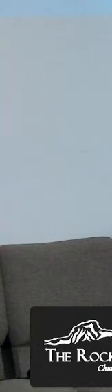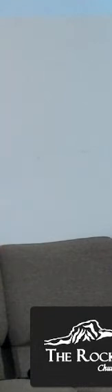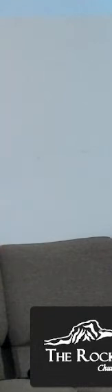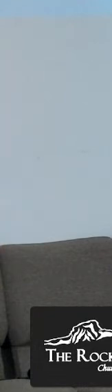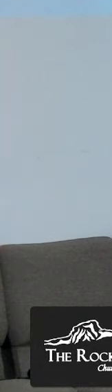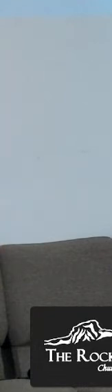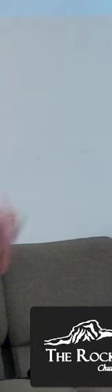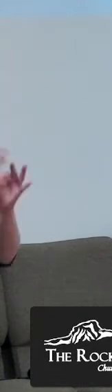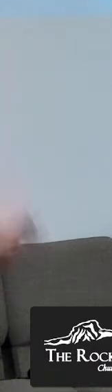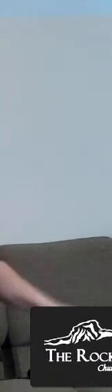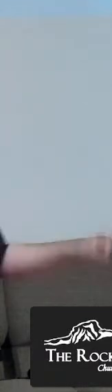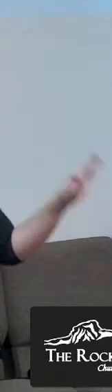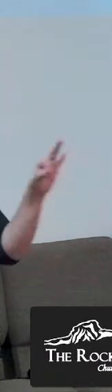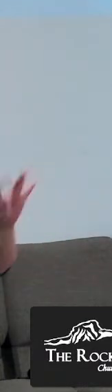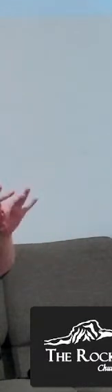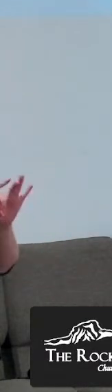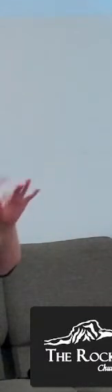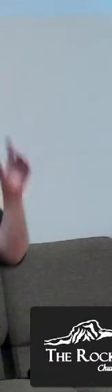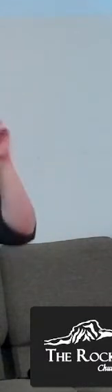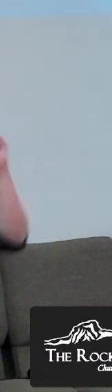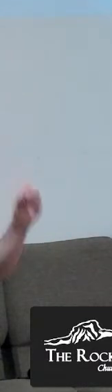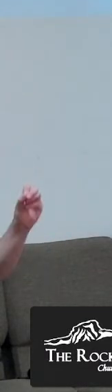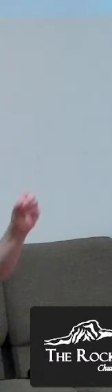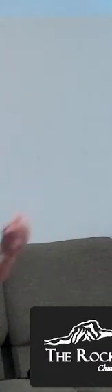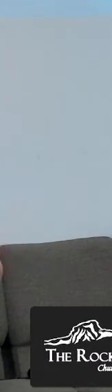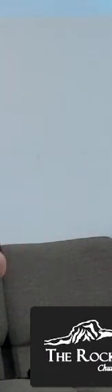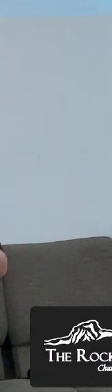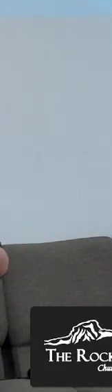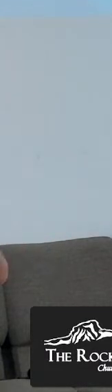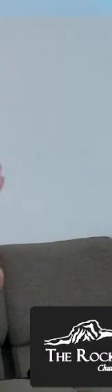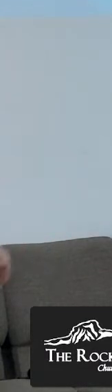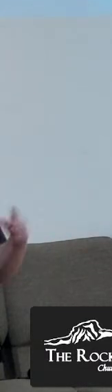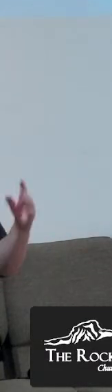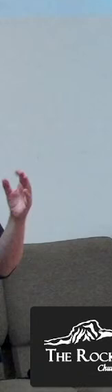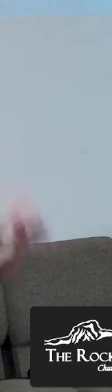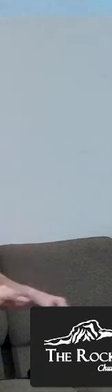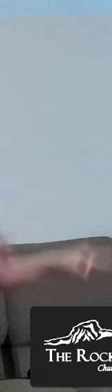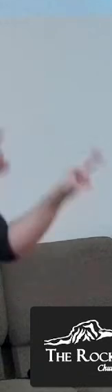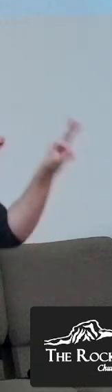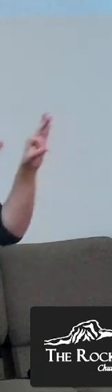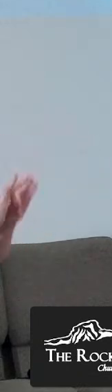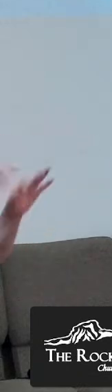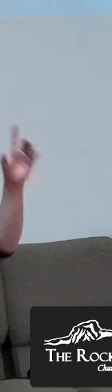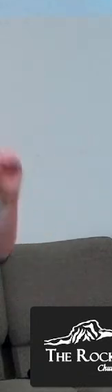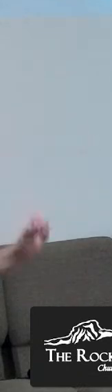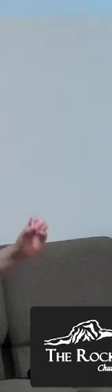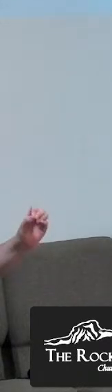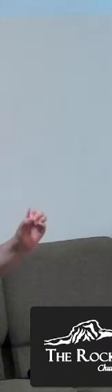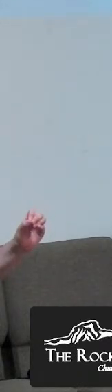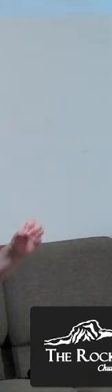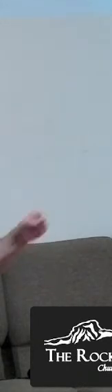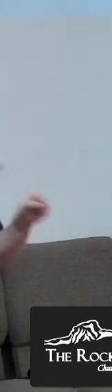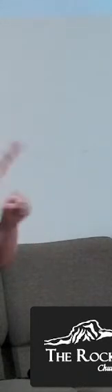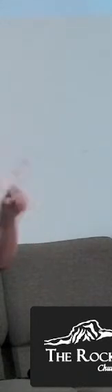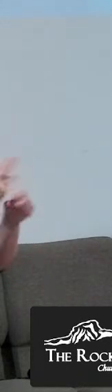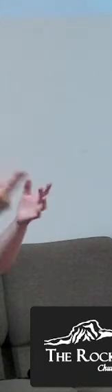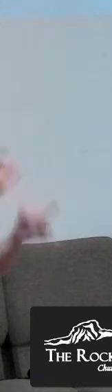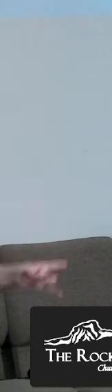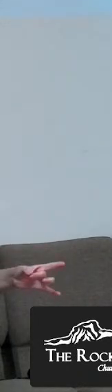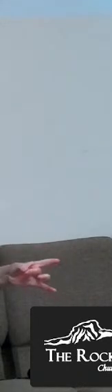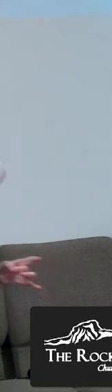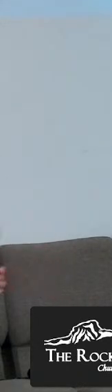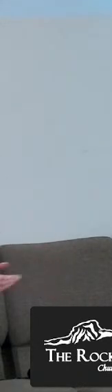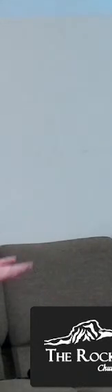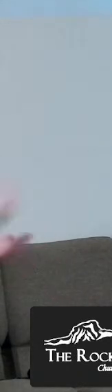essential doctrine of the oneness of God. Amen. There's the essential doctrine of the infilling of the Holy Ghost with the evidence of speaking in